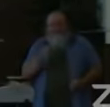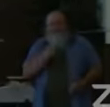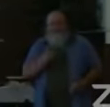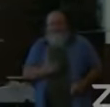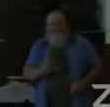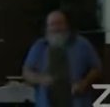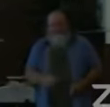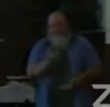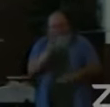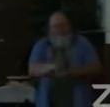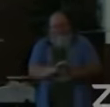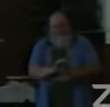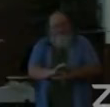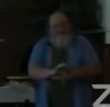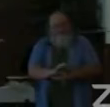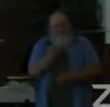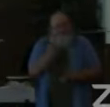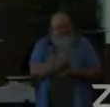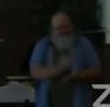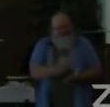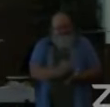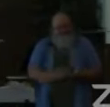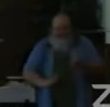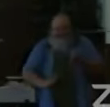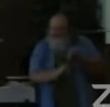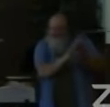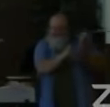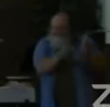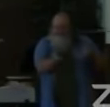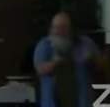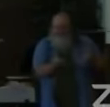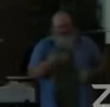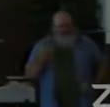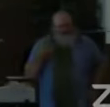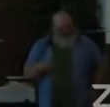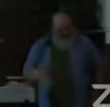sees her, pulls over, and takes care of it.